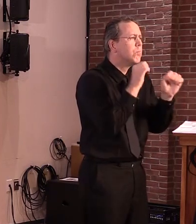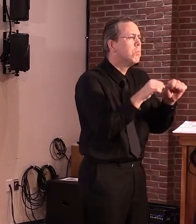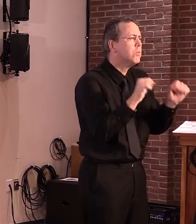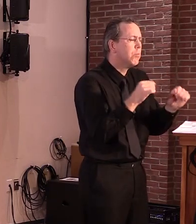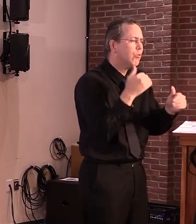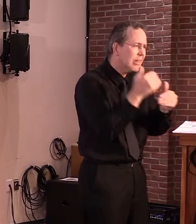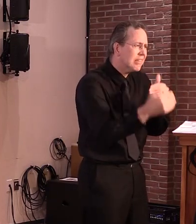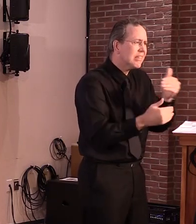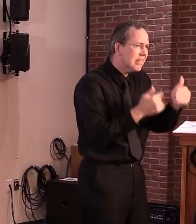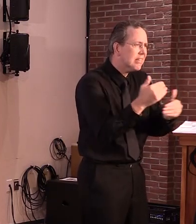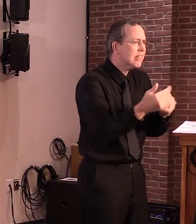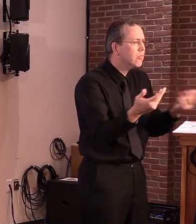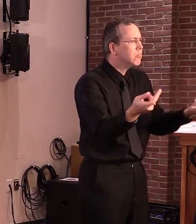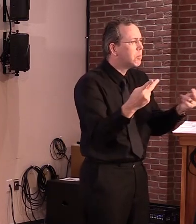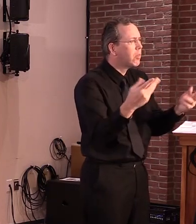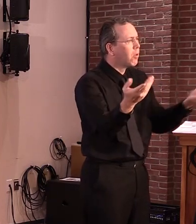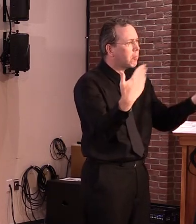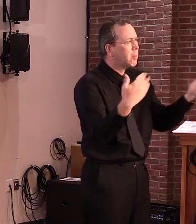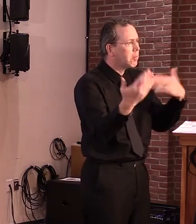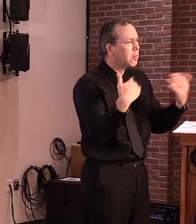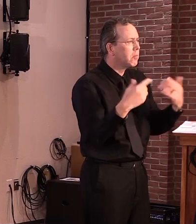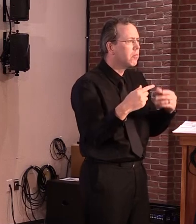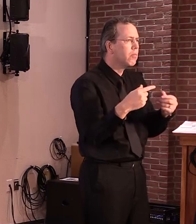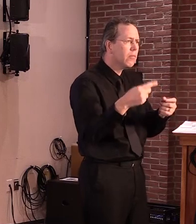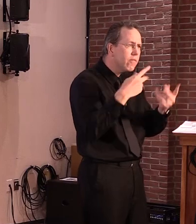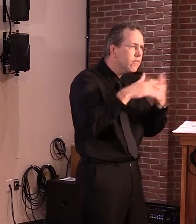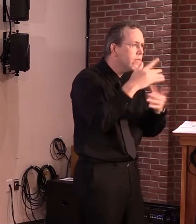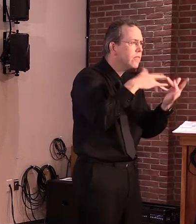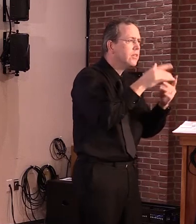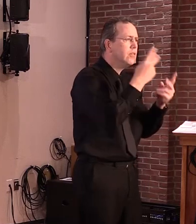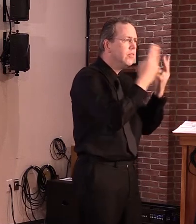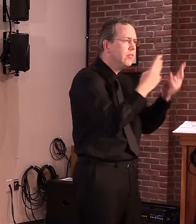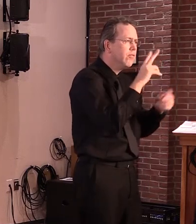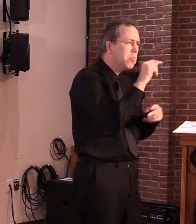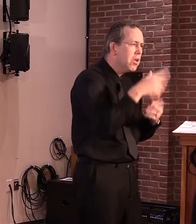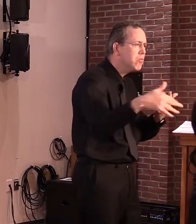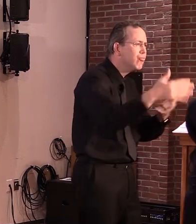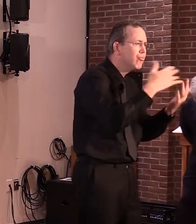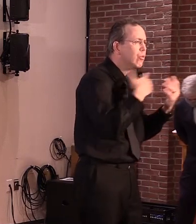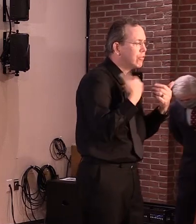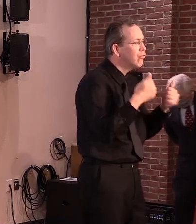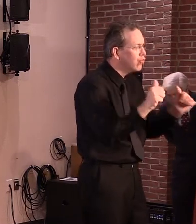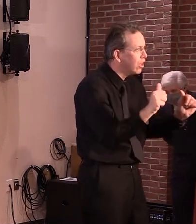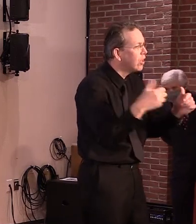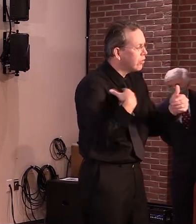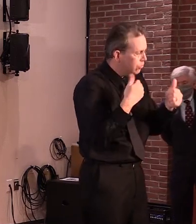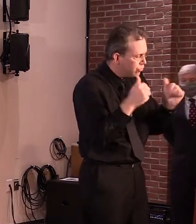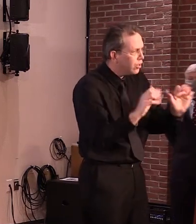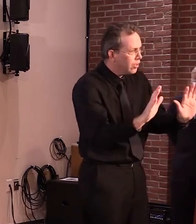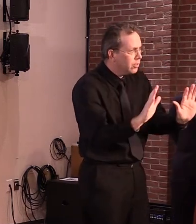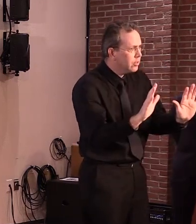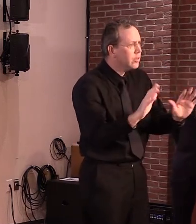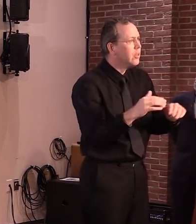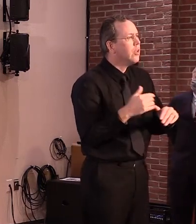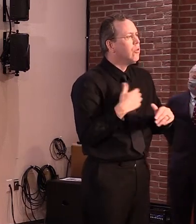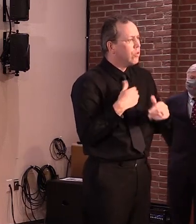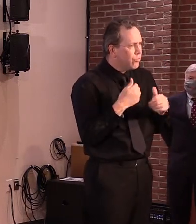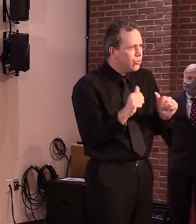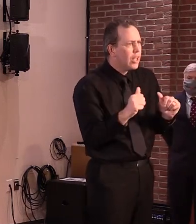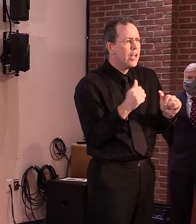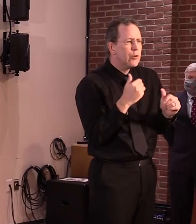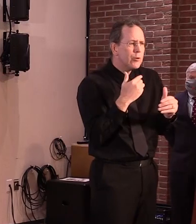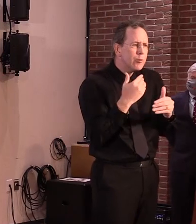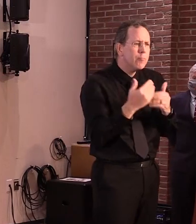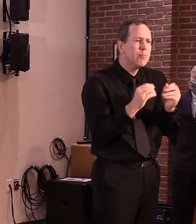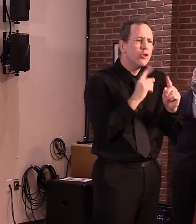So just as quick as we can, in two-week increments, we're going to try and get to, as I said before, to that 25% level